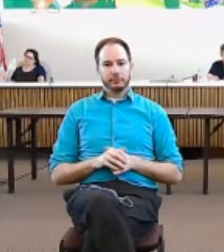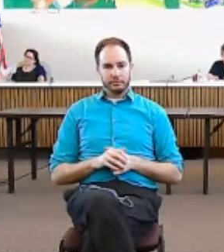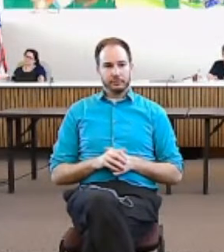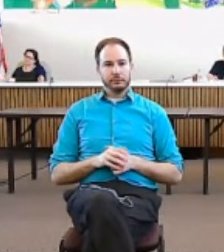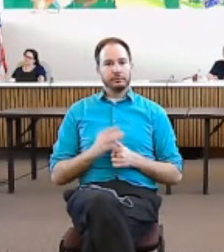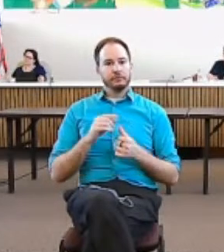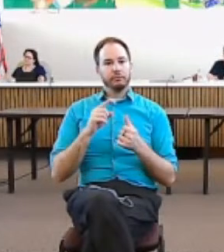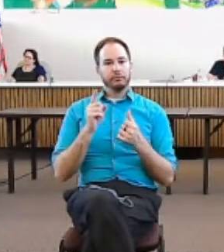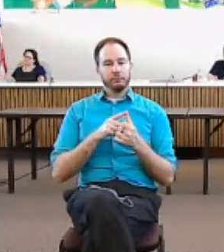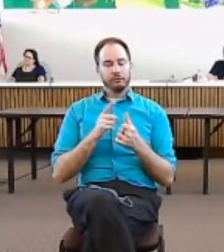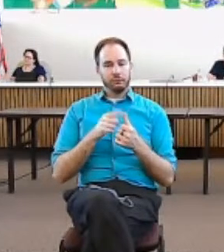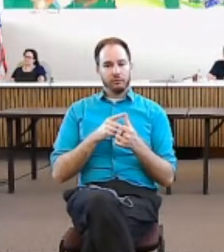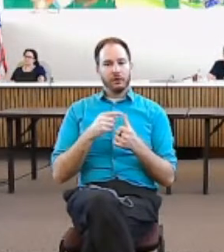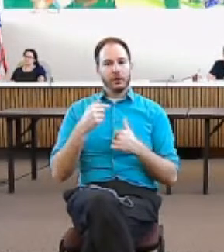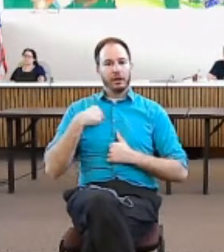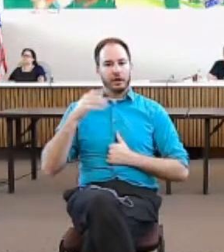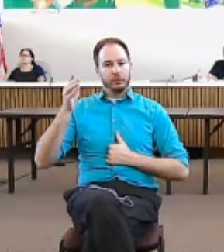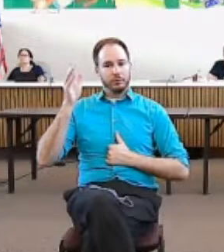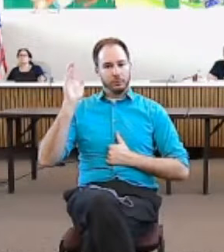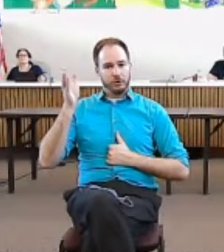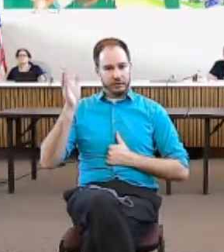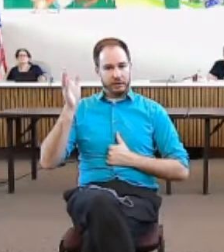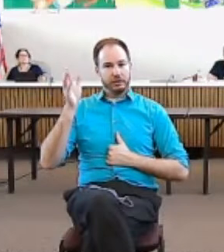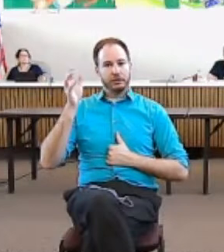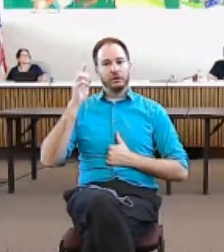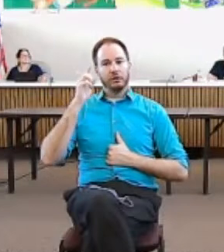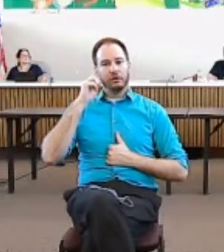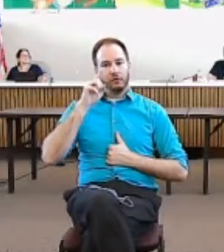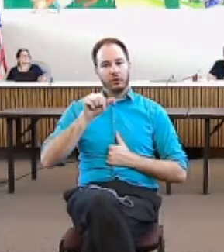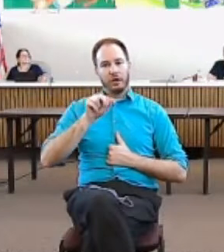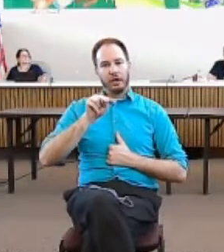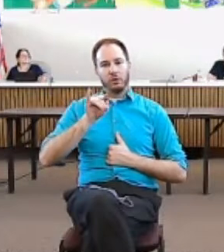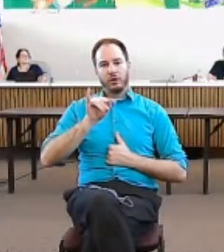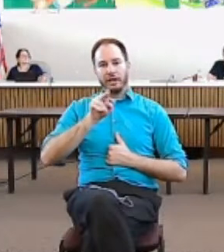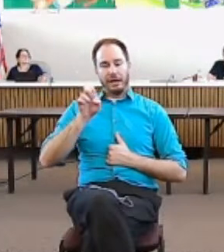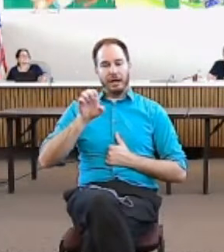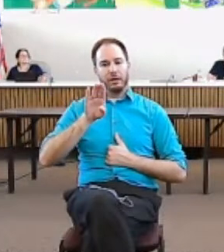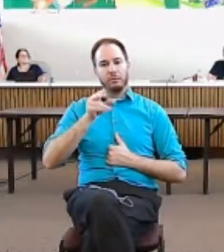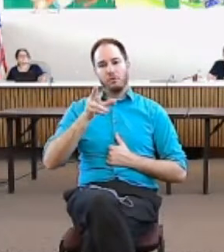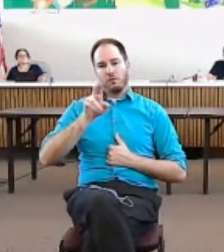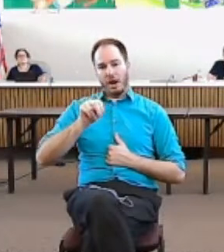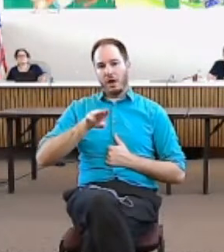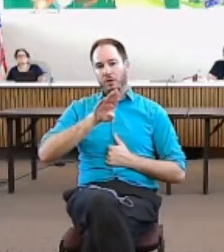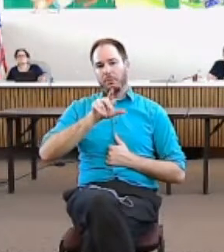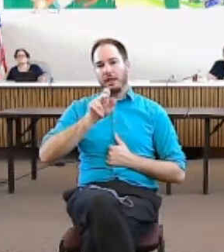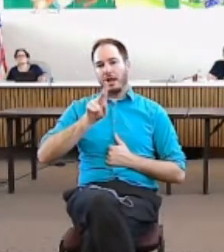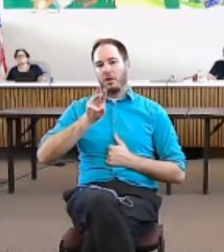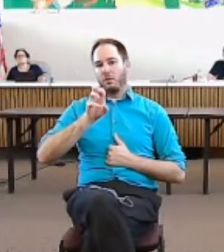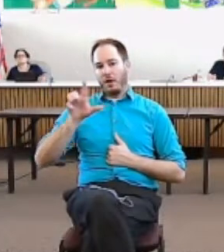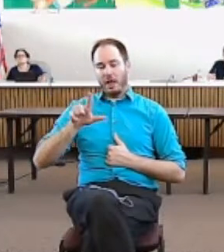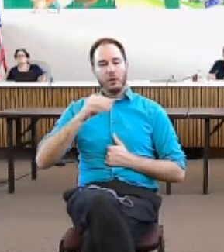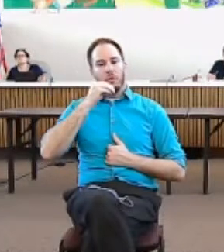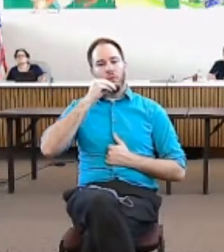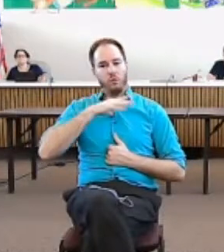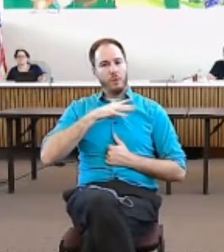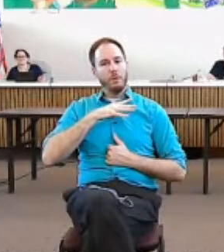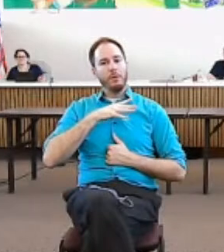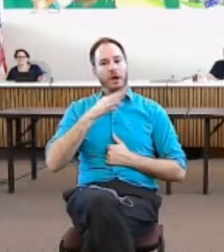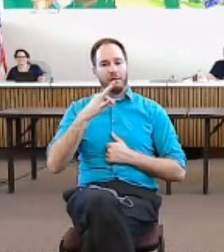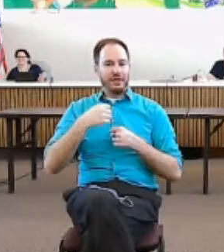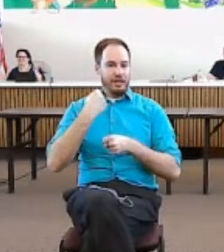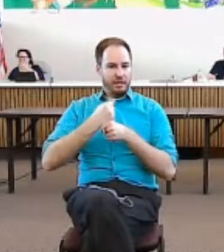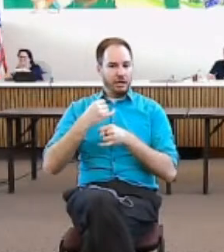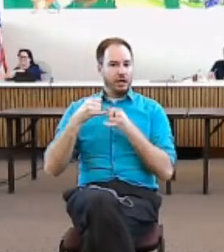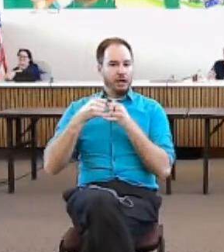First up, we have a presentation of the Antoinette Brown Blackwell Woman of the Year and